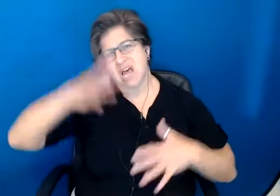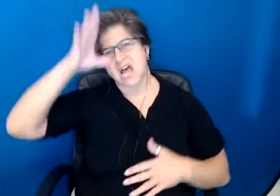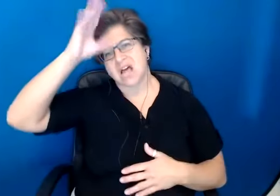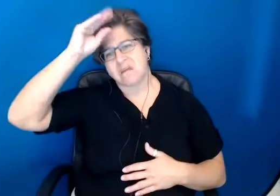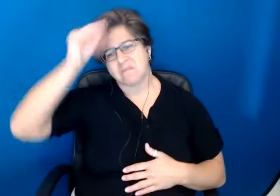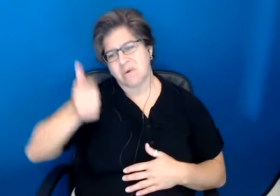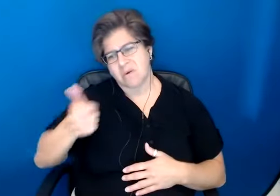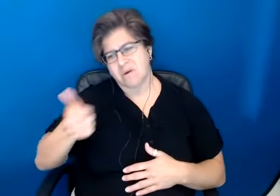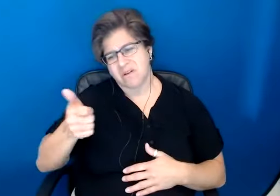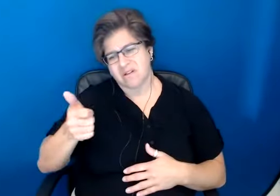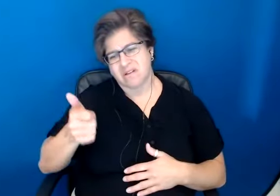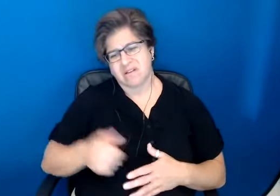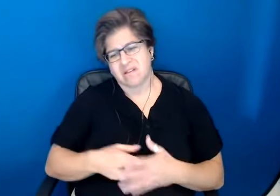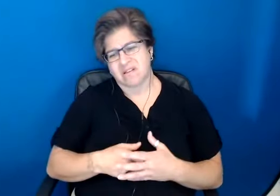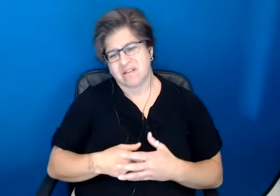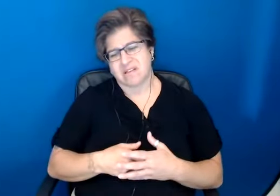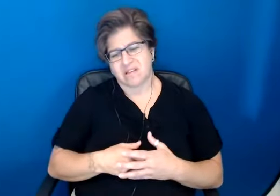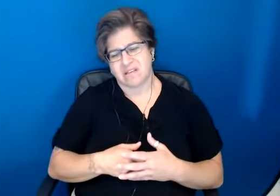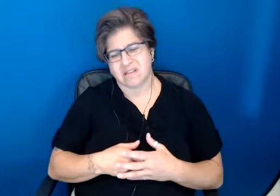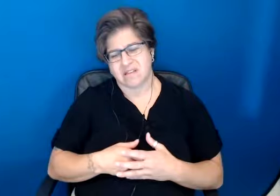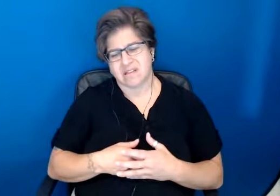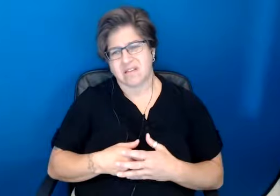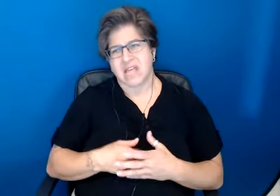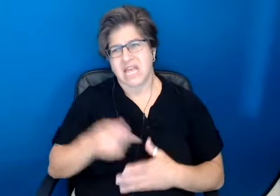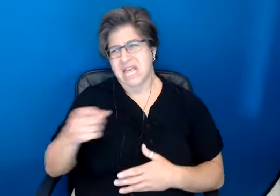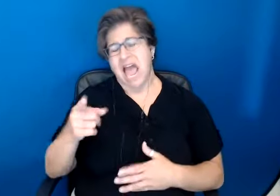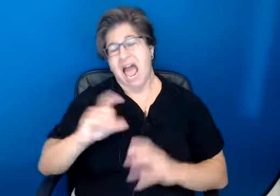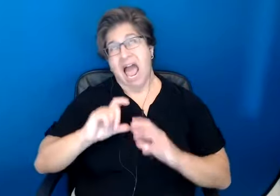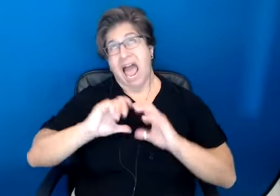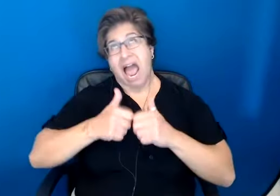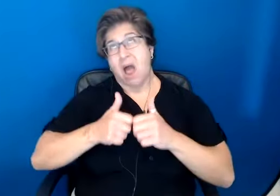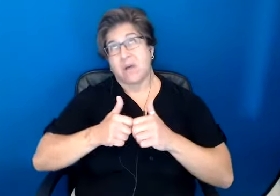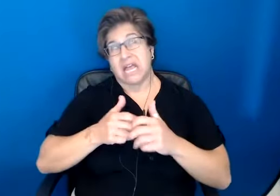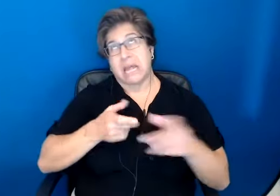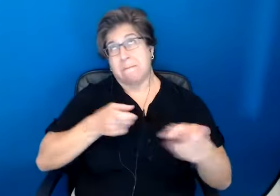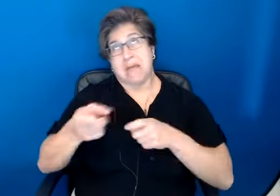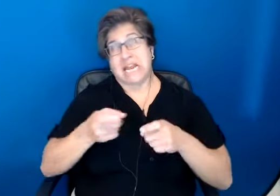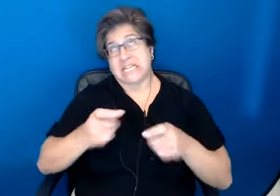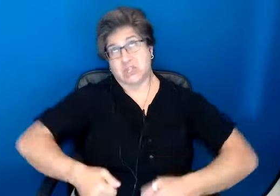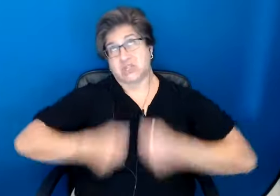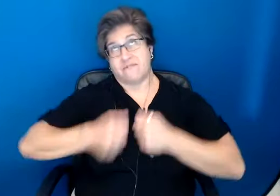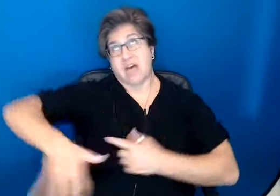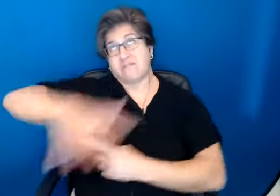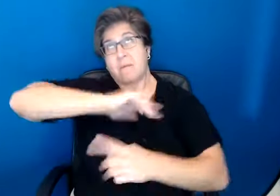the character defects and get rid of them. You know, he must have a big bag of people's character defects